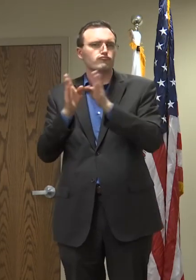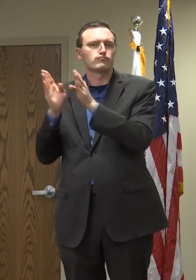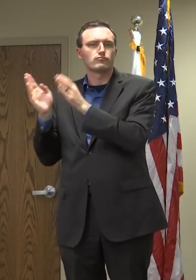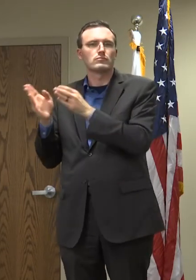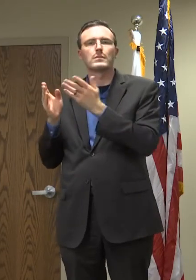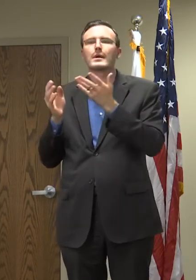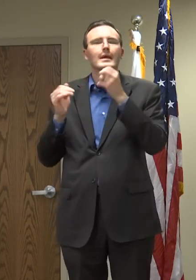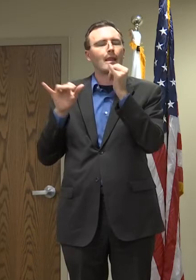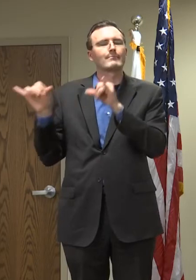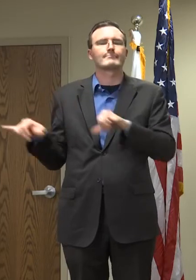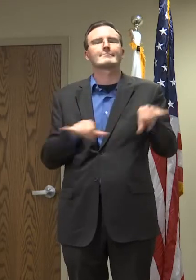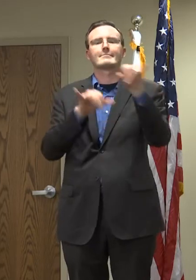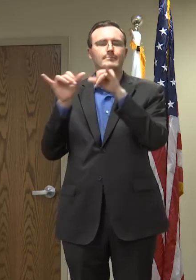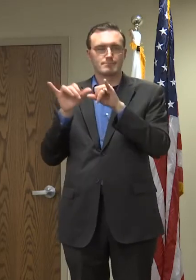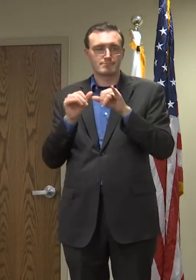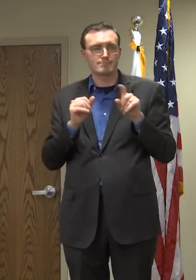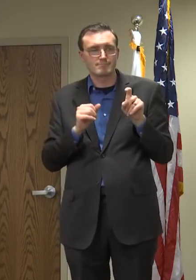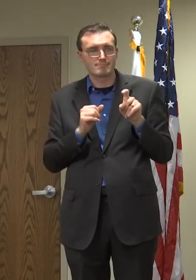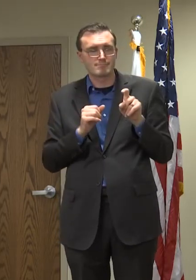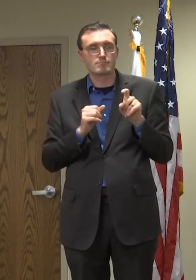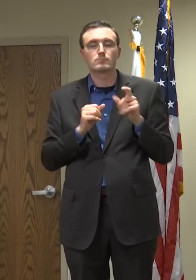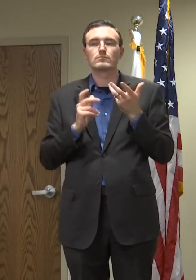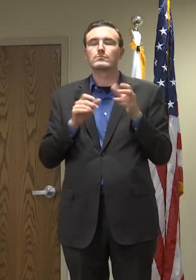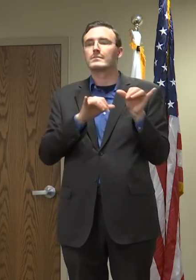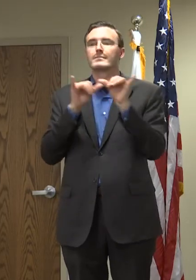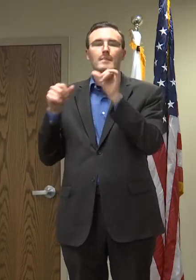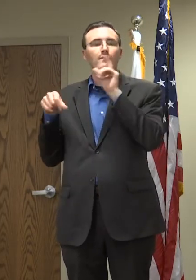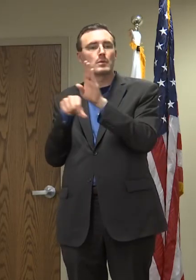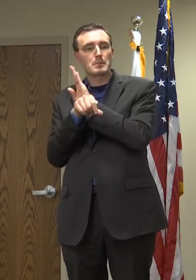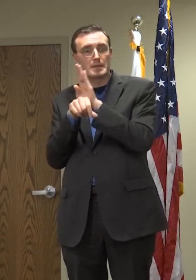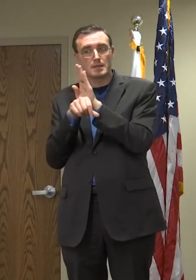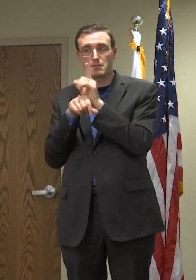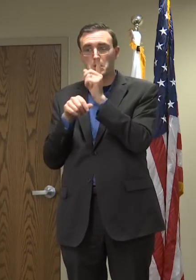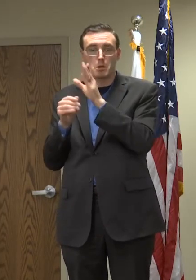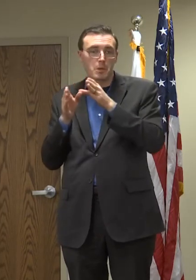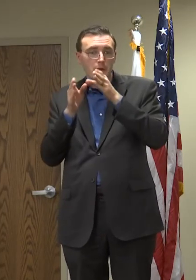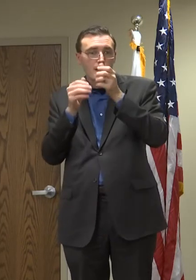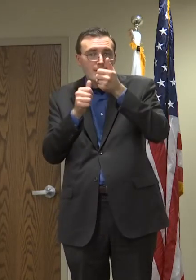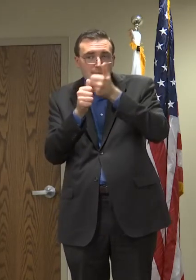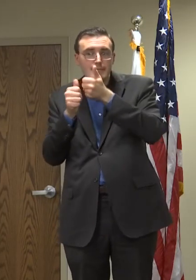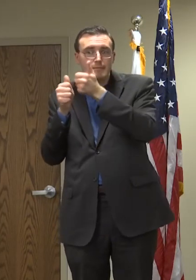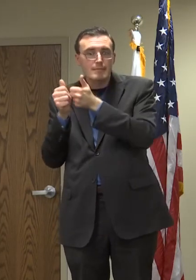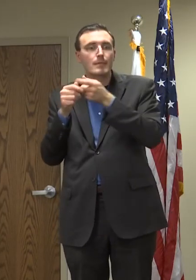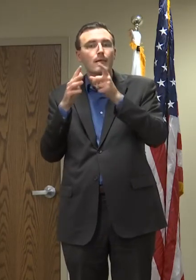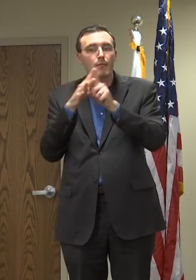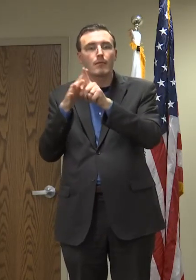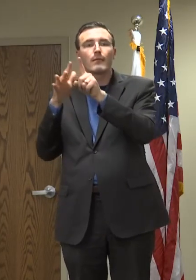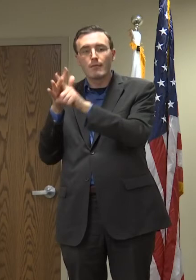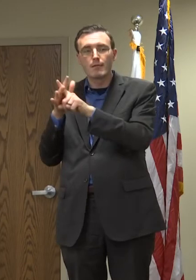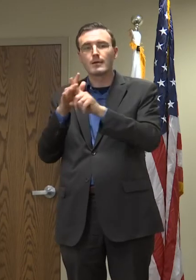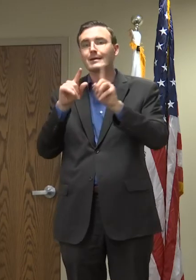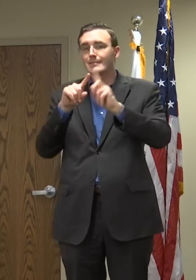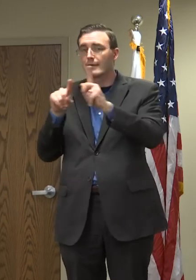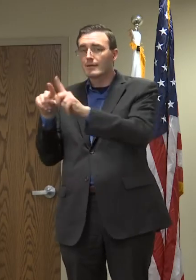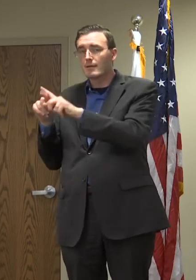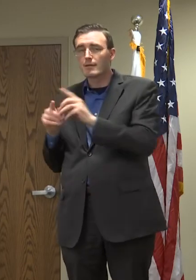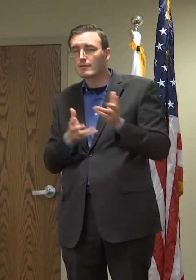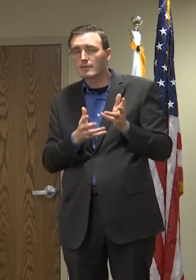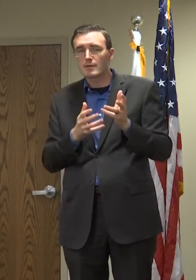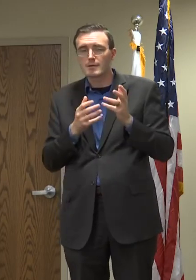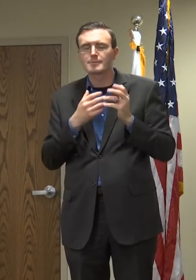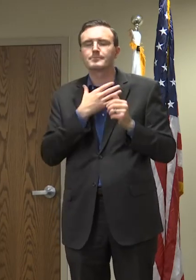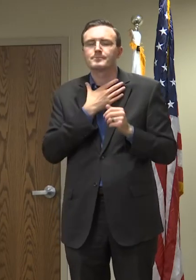And the question is it a case-by-case basis, and I'm going to come back to, it is, and yet there's standard principles and guidelines,